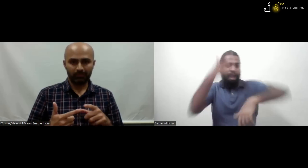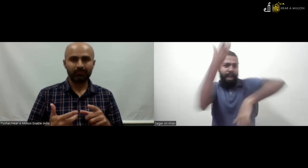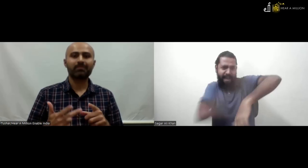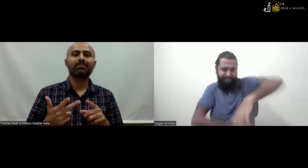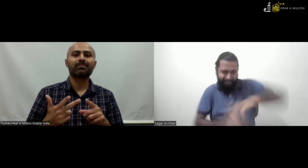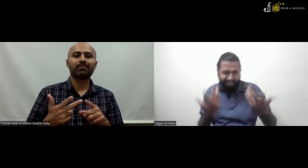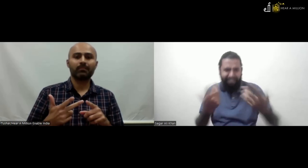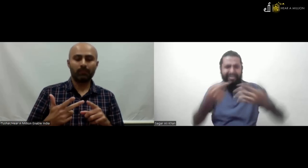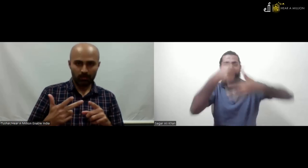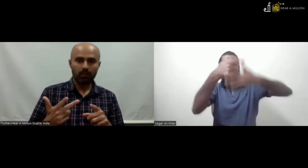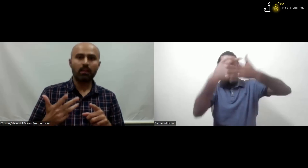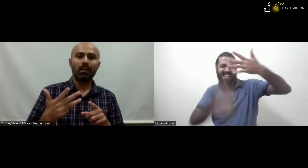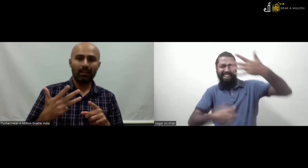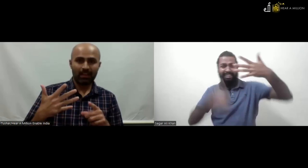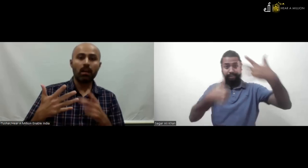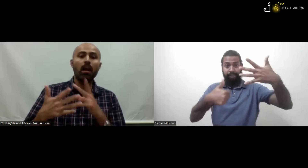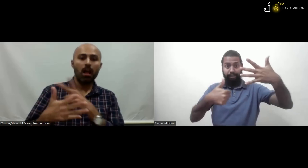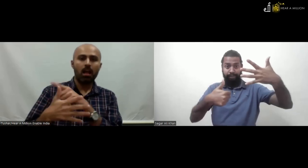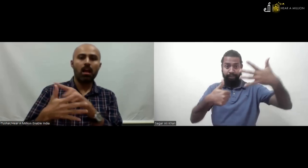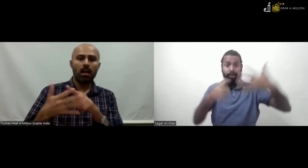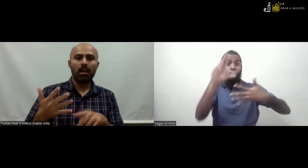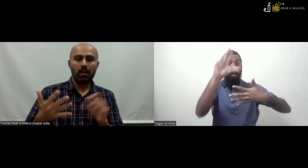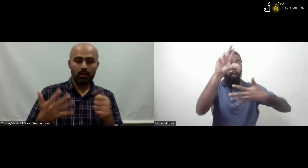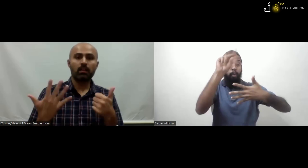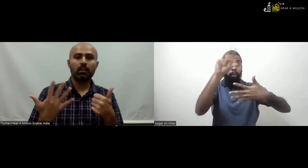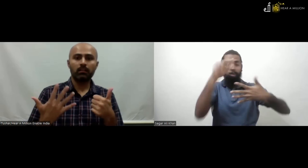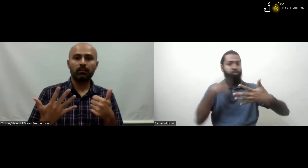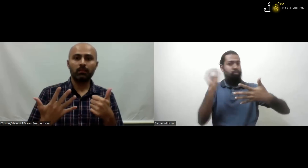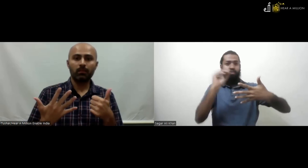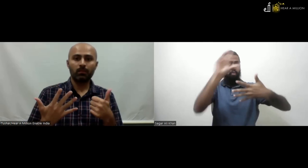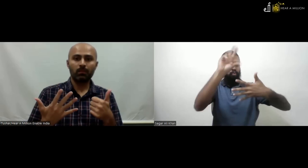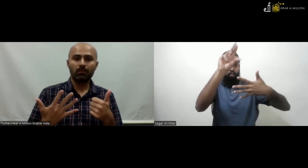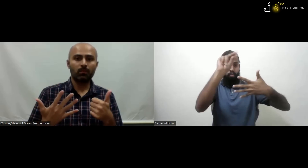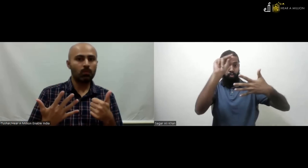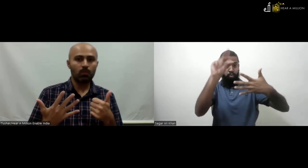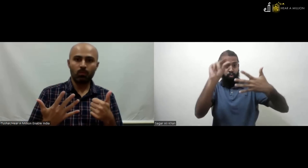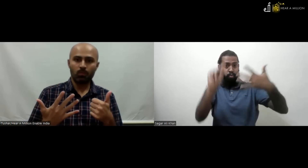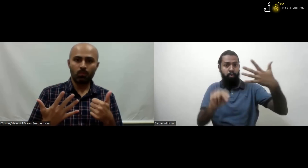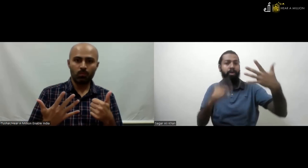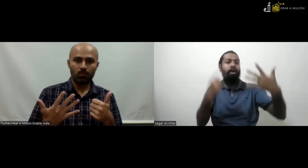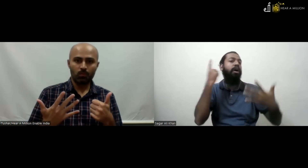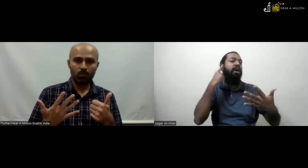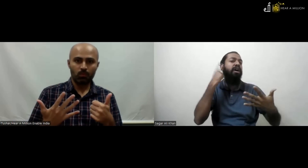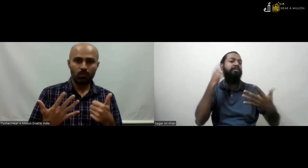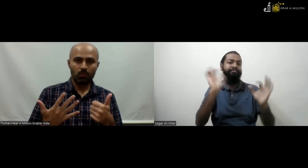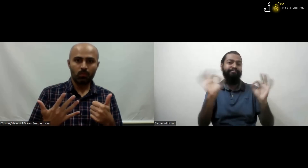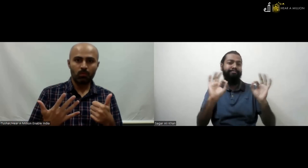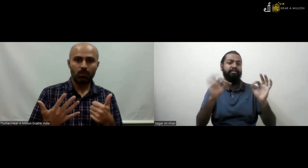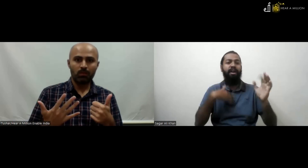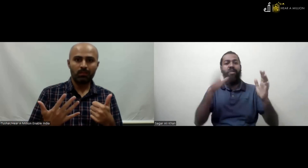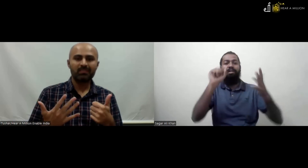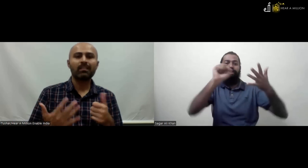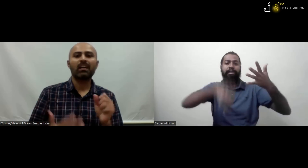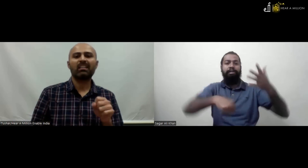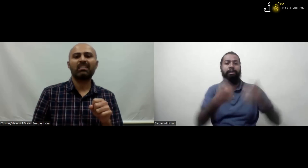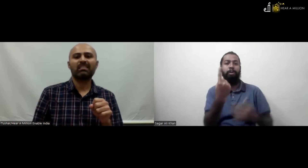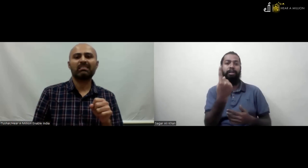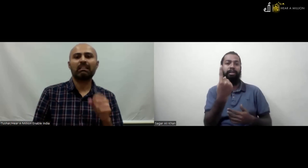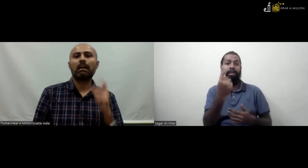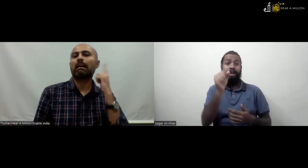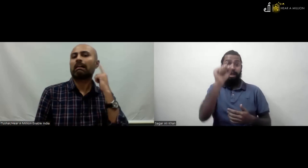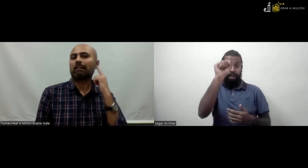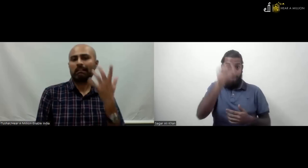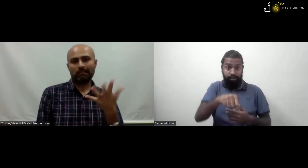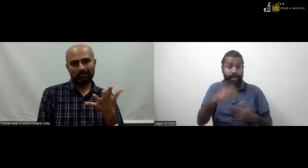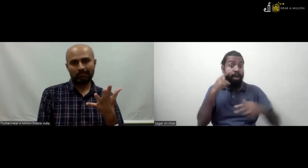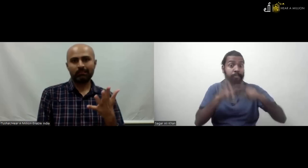Is there some kind of mental problem? If your hand's okay, if there's a horn, will you be scared? You have to ensure all